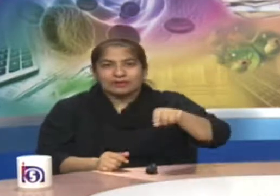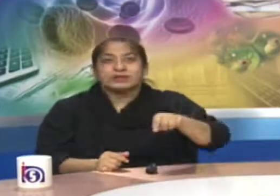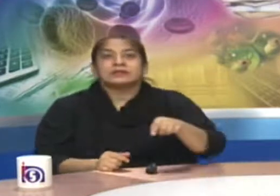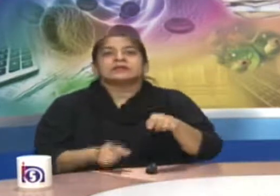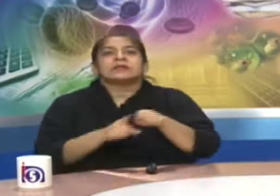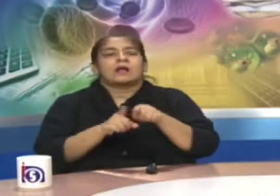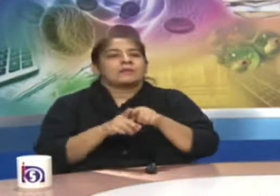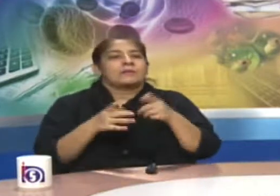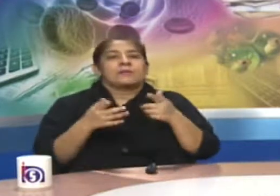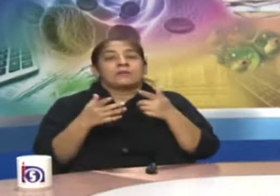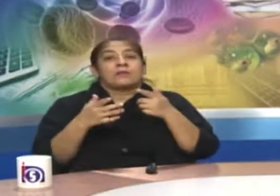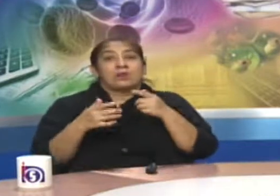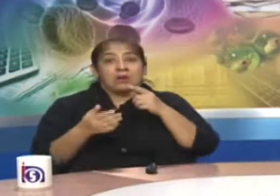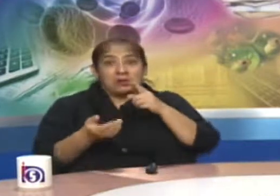the location.